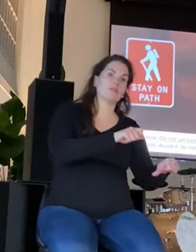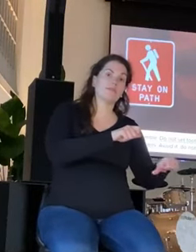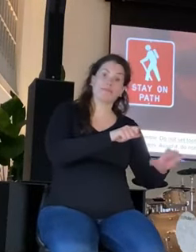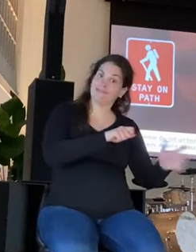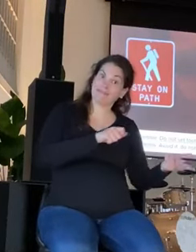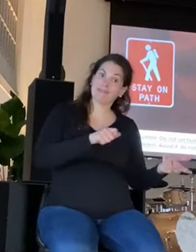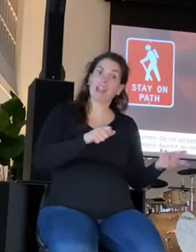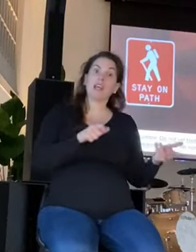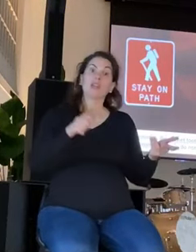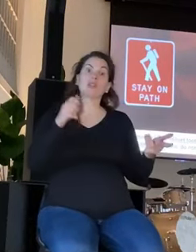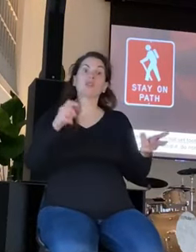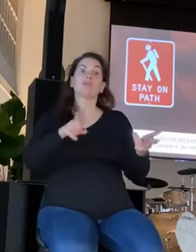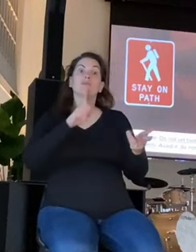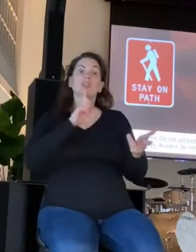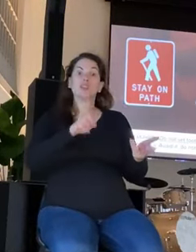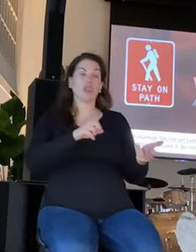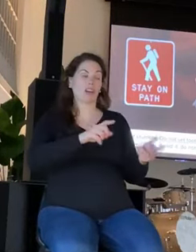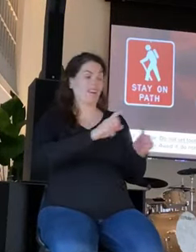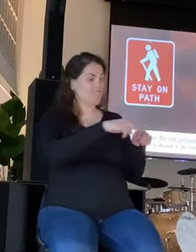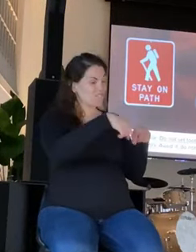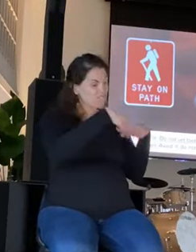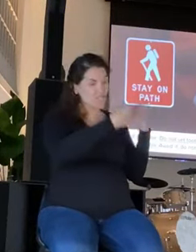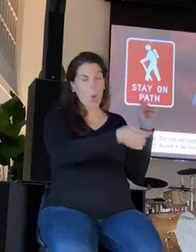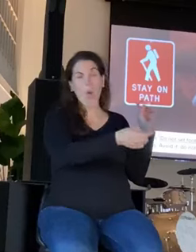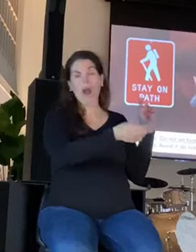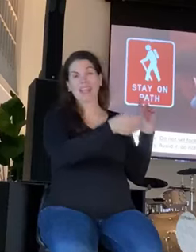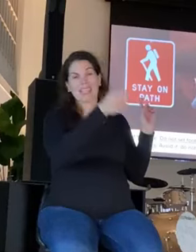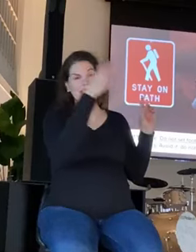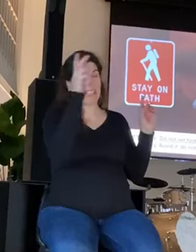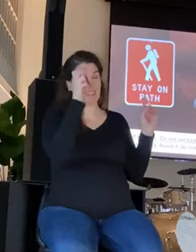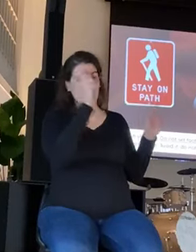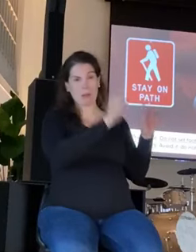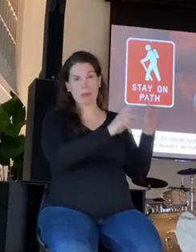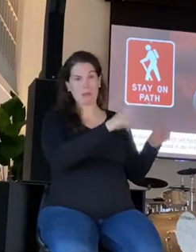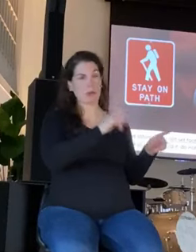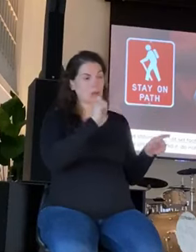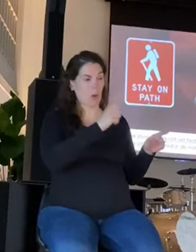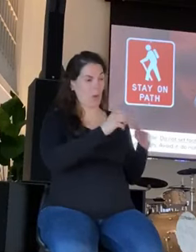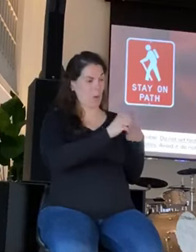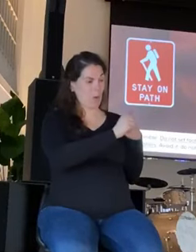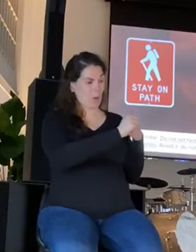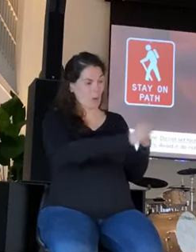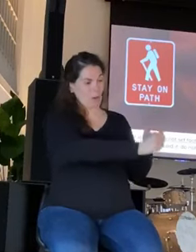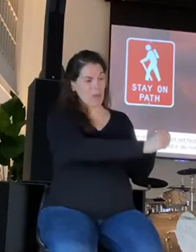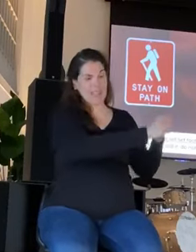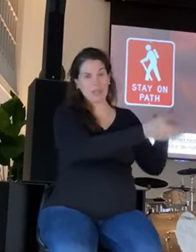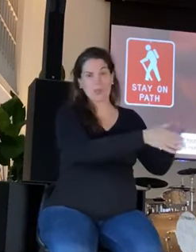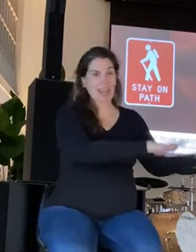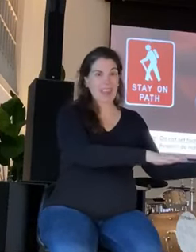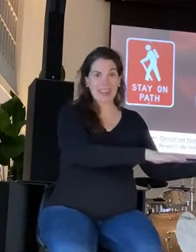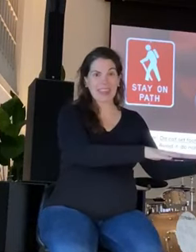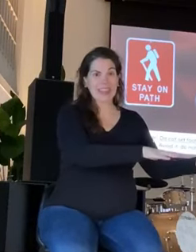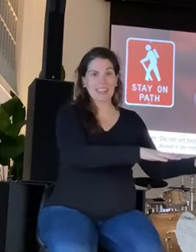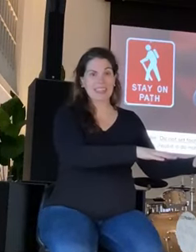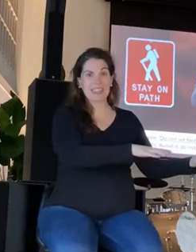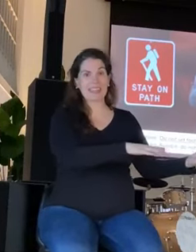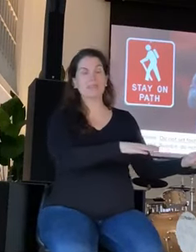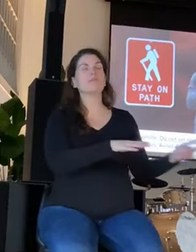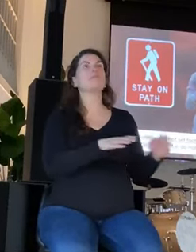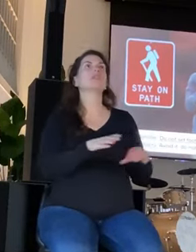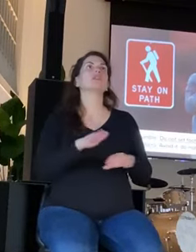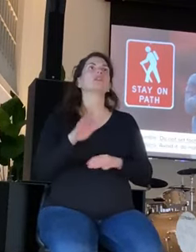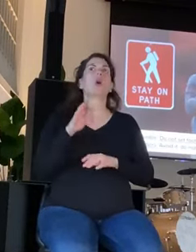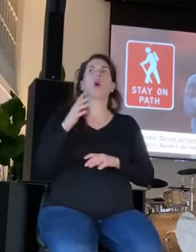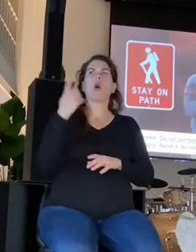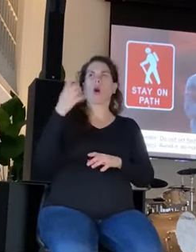walk in the ways of evildoers. Avoid it. Don't travel on it. It's going to lead to death. Later on, they'll say, there's a way that